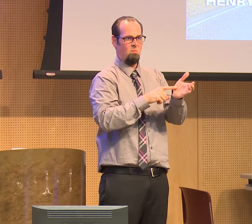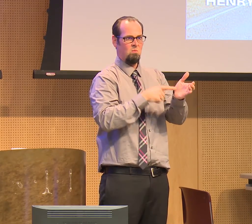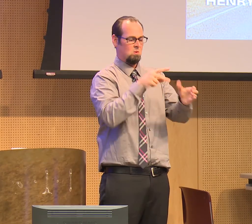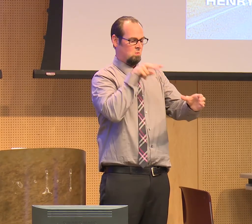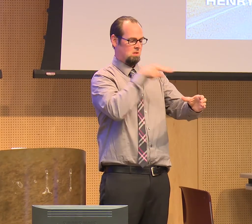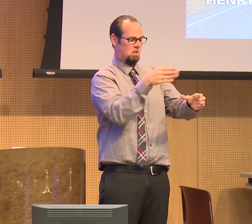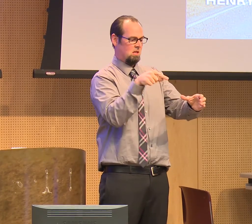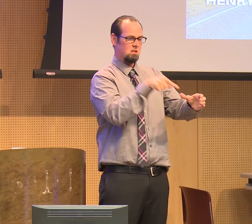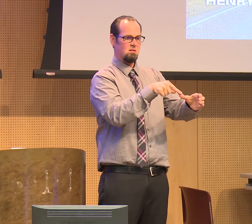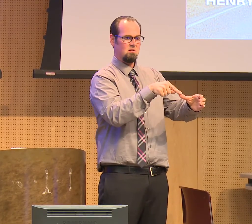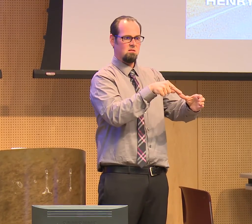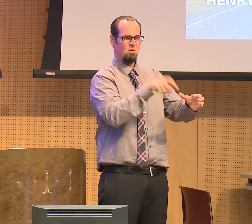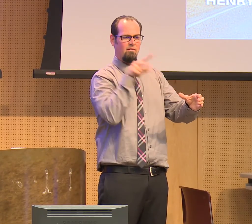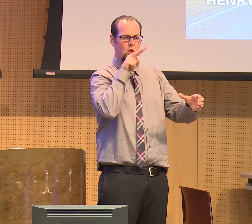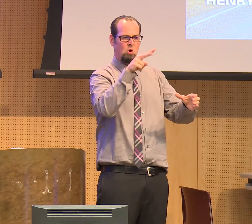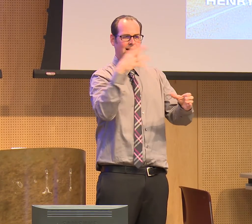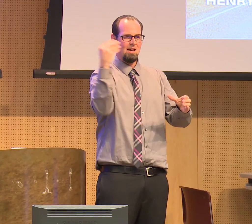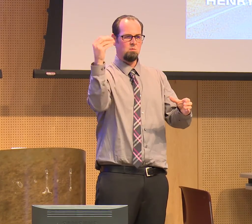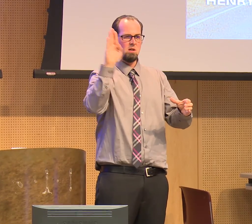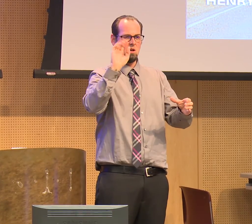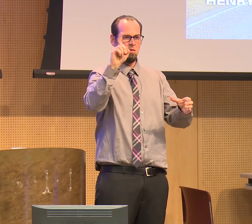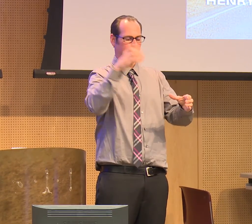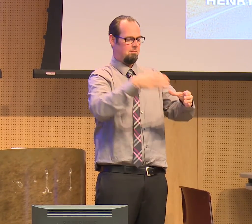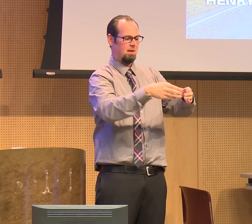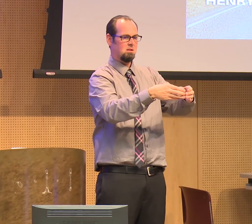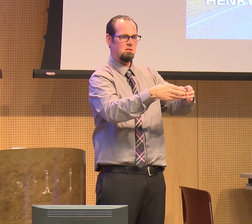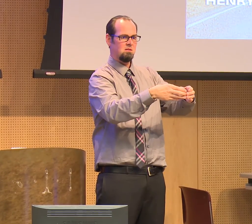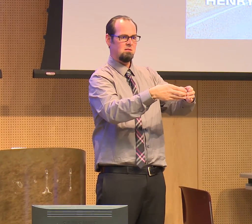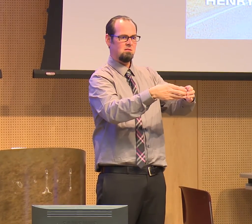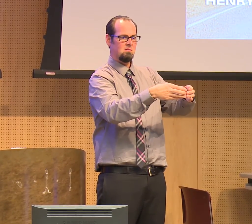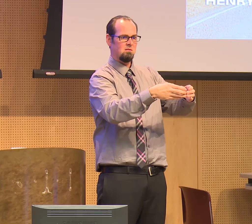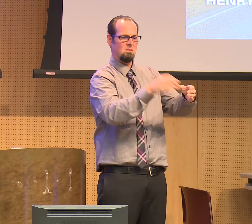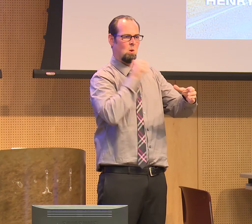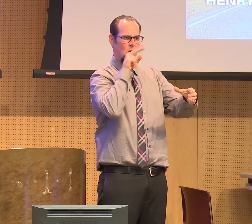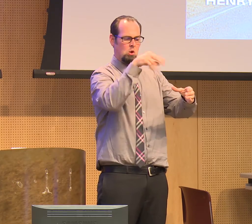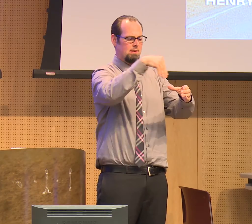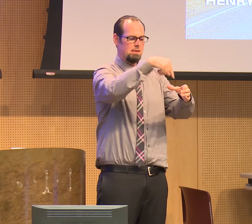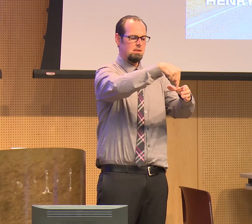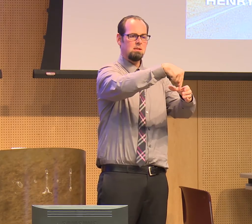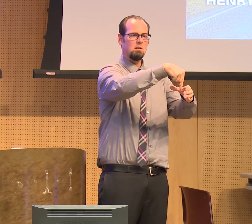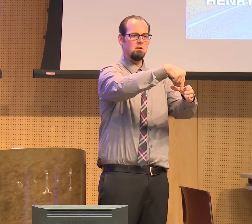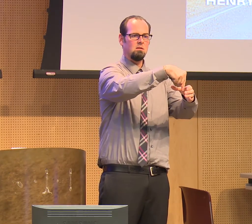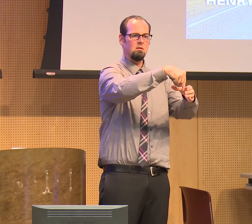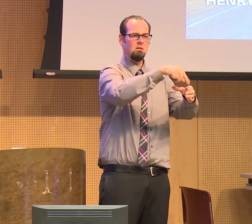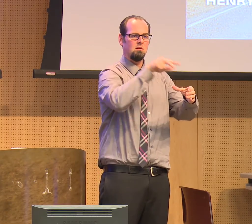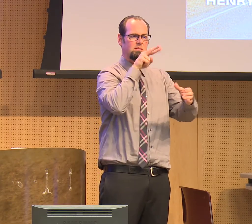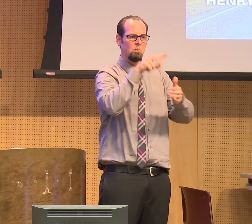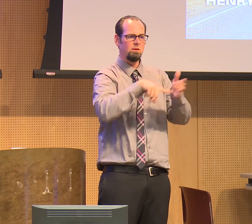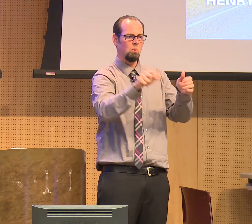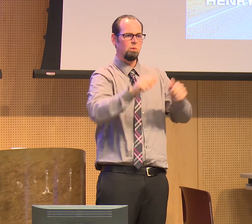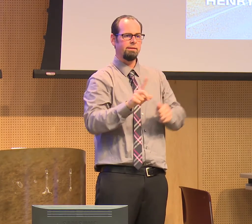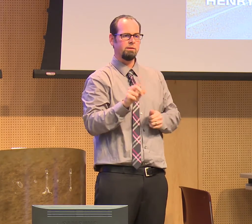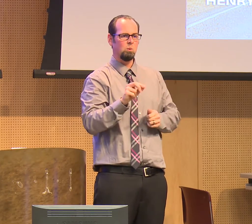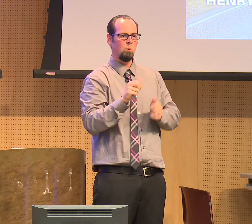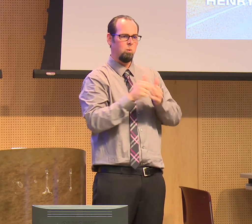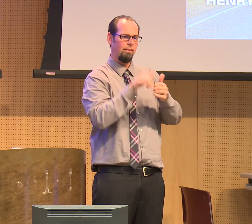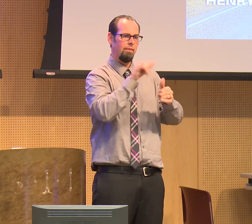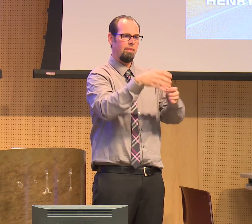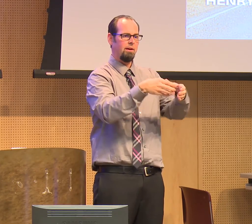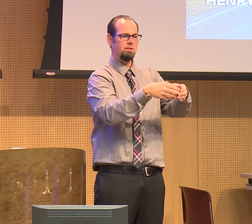That's your destination, and you're looking in from the outside. You don't look from the inside out. So the quote